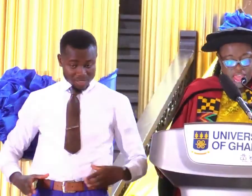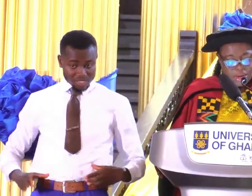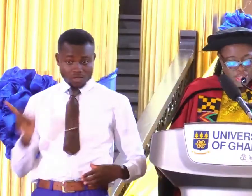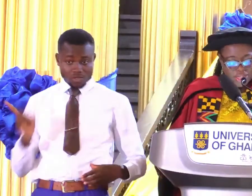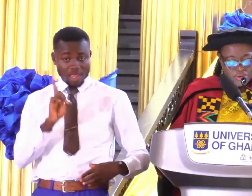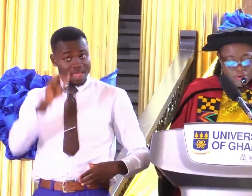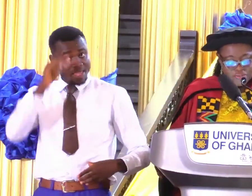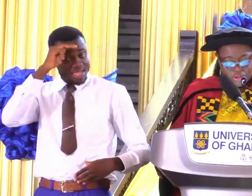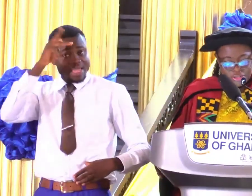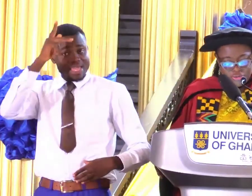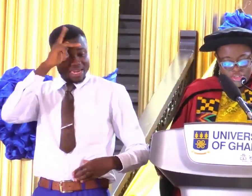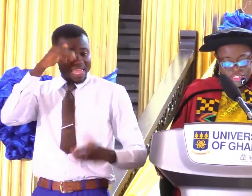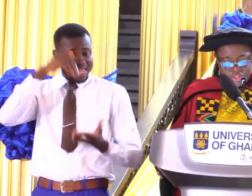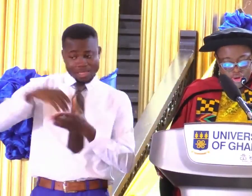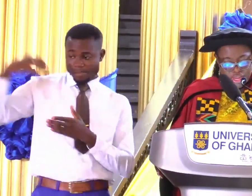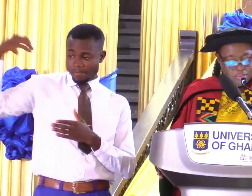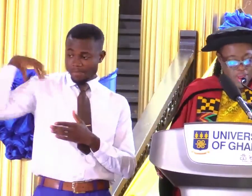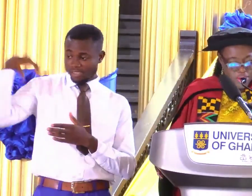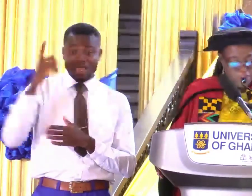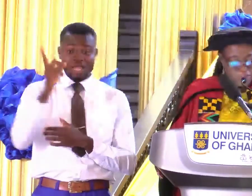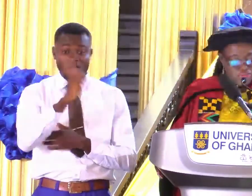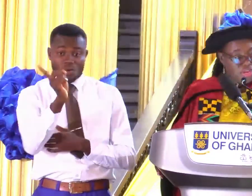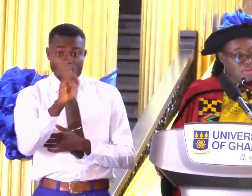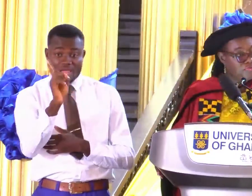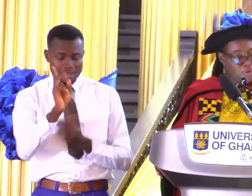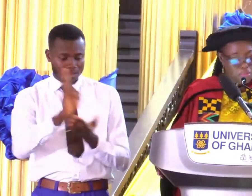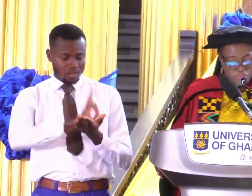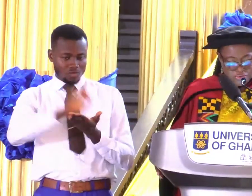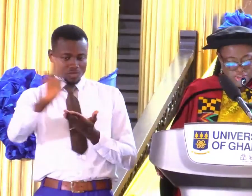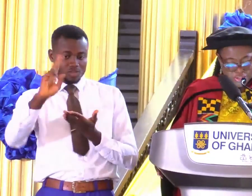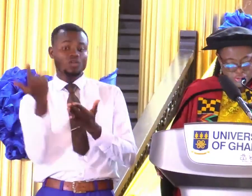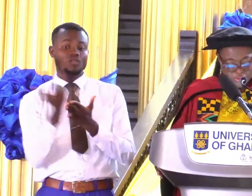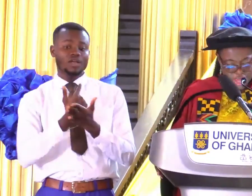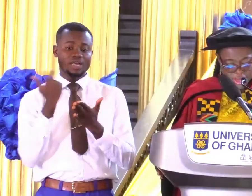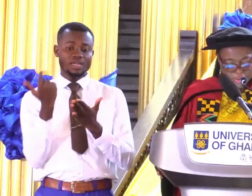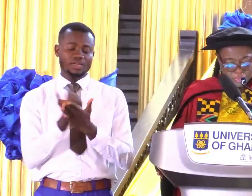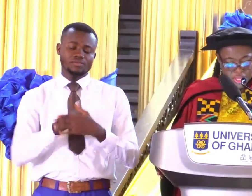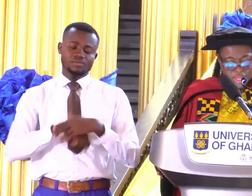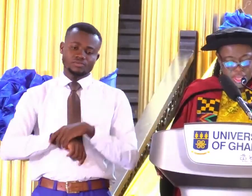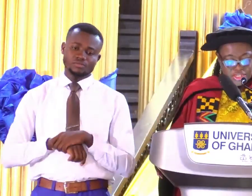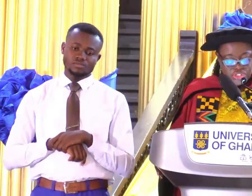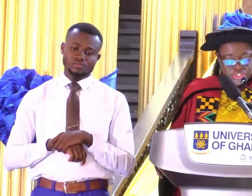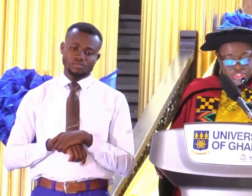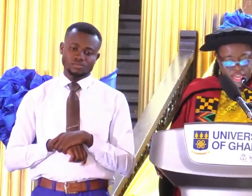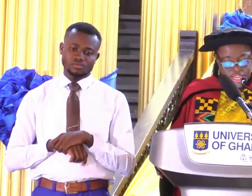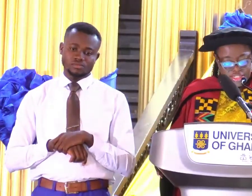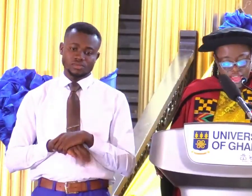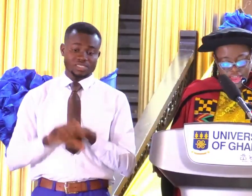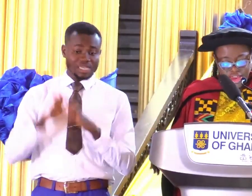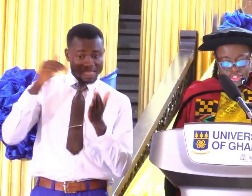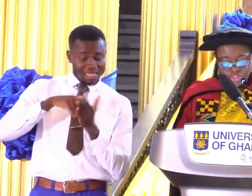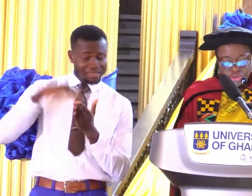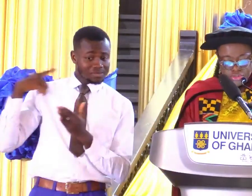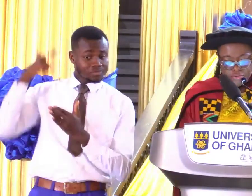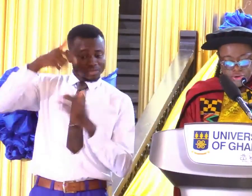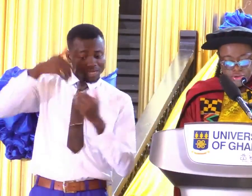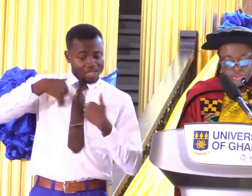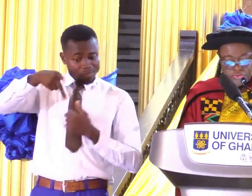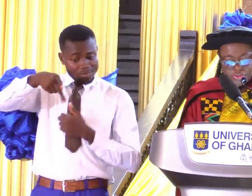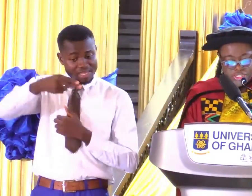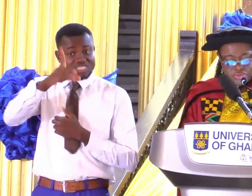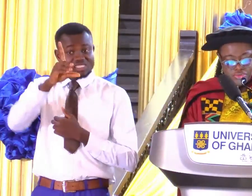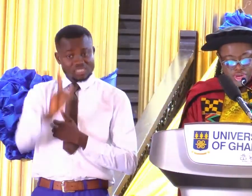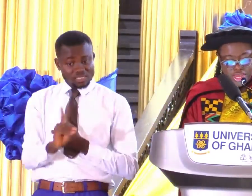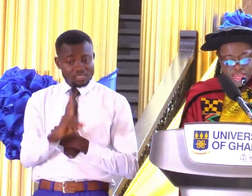and a Master of Philosophy degree in Biochemistry from University of Ghana. She later earned a Doctor of